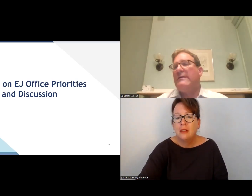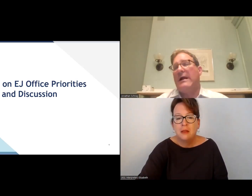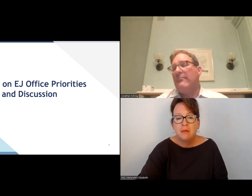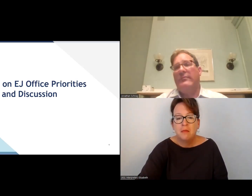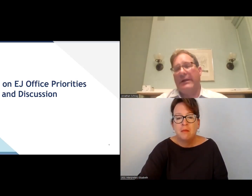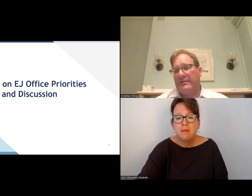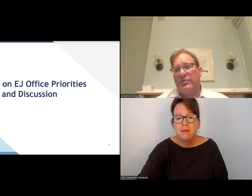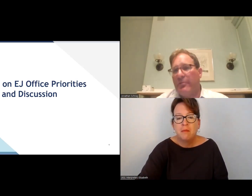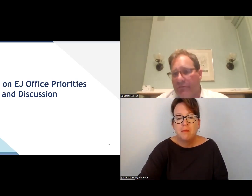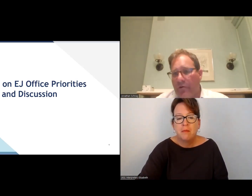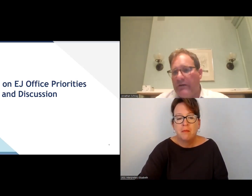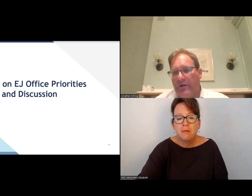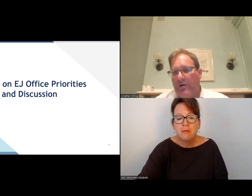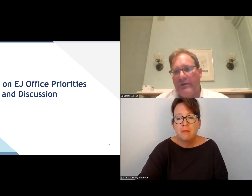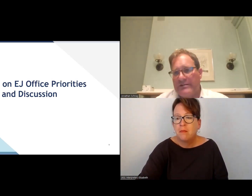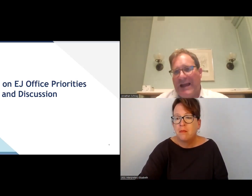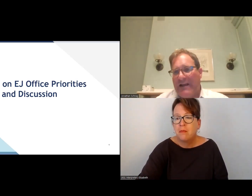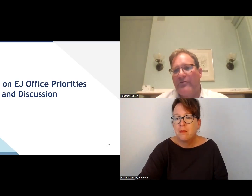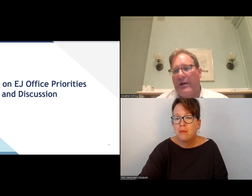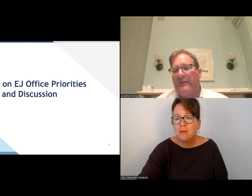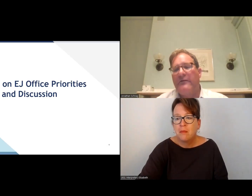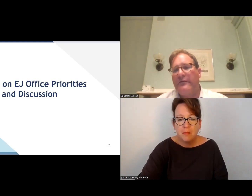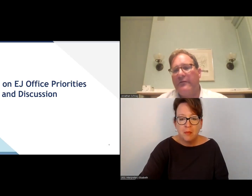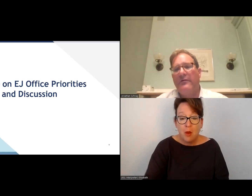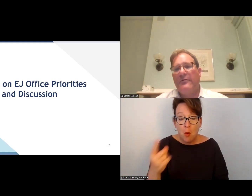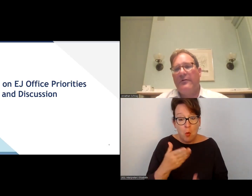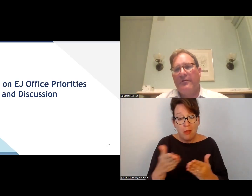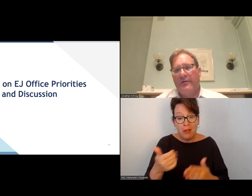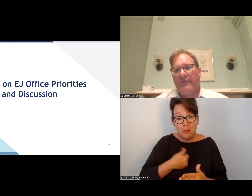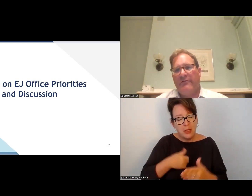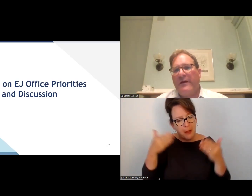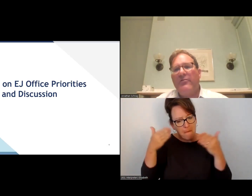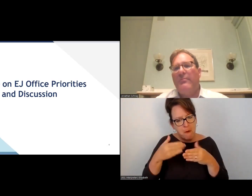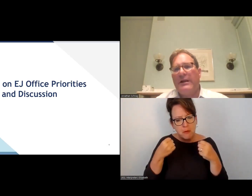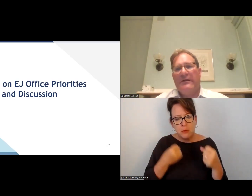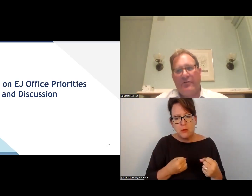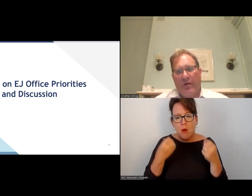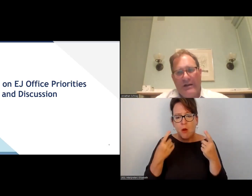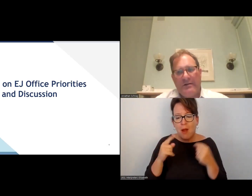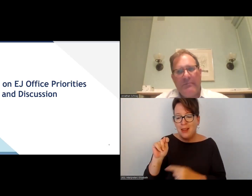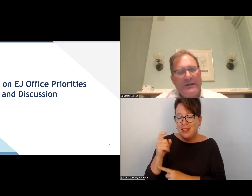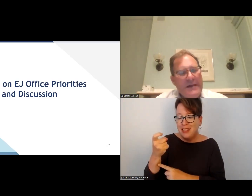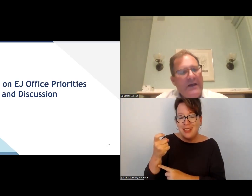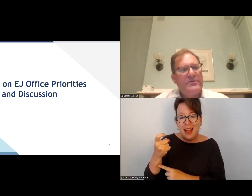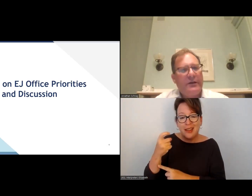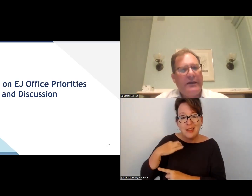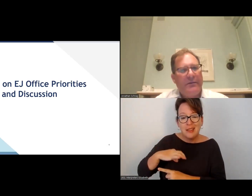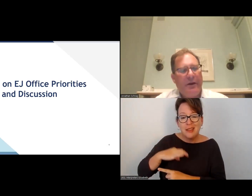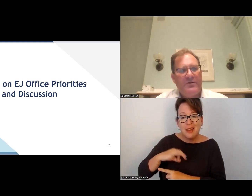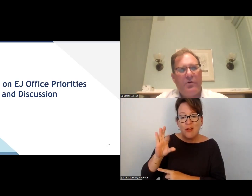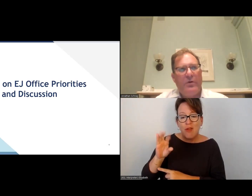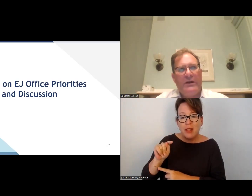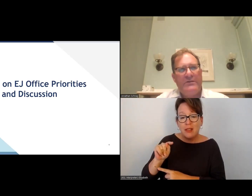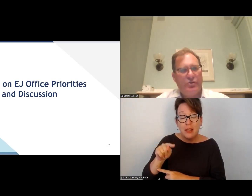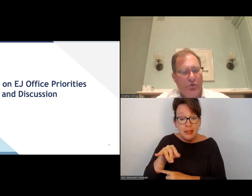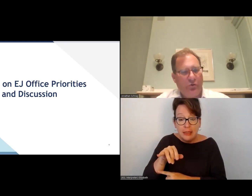One thing that I'm super focused on are these tax credits. The federal money is great, but it's actually,